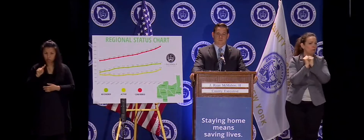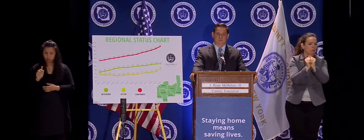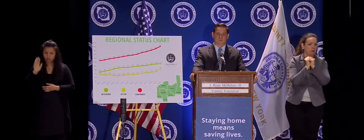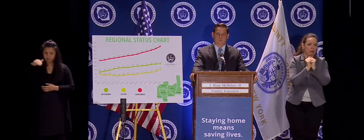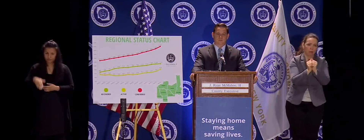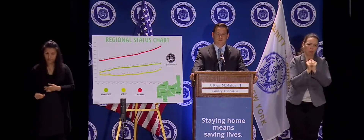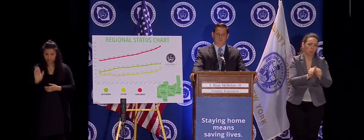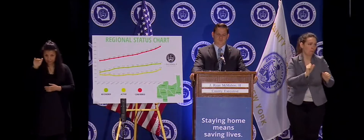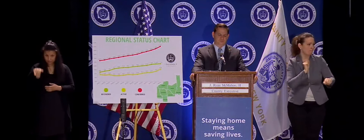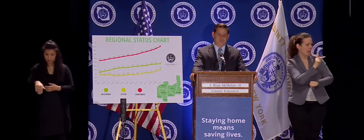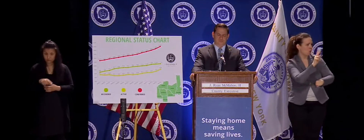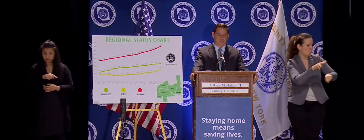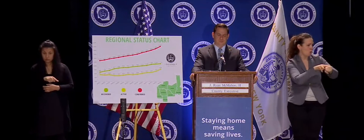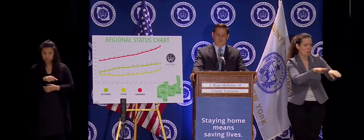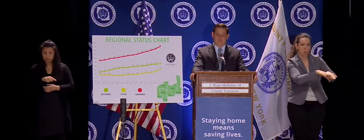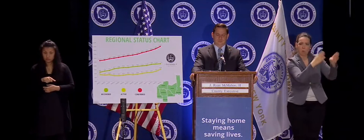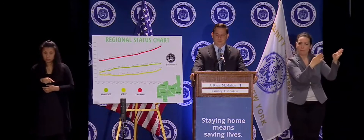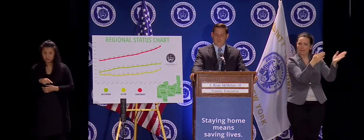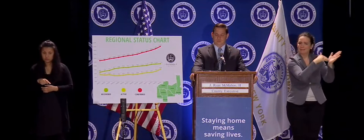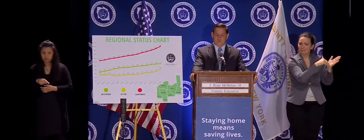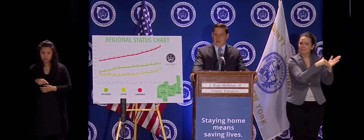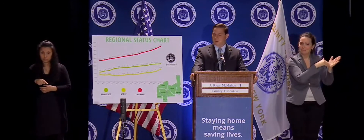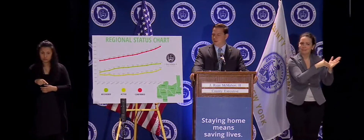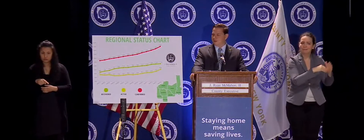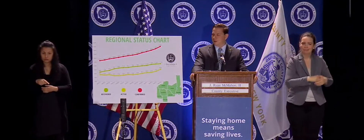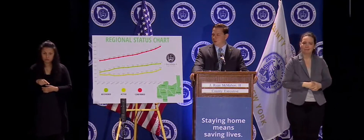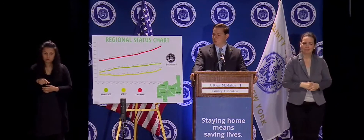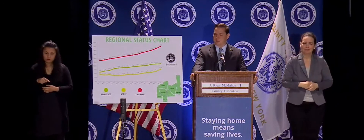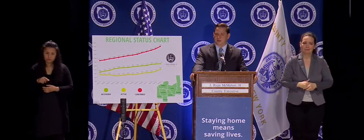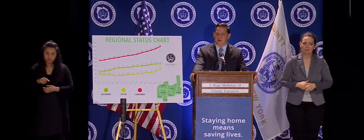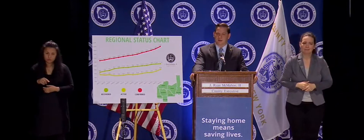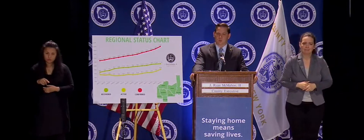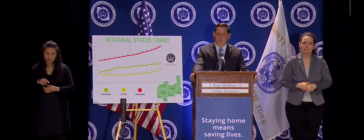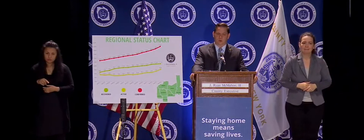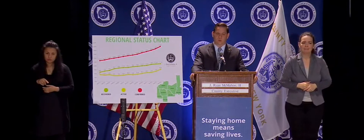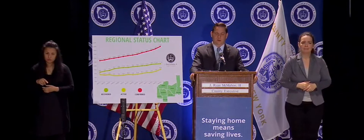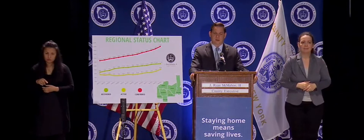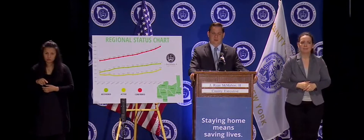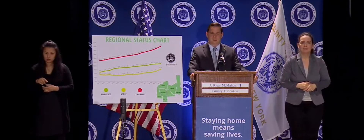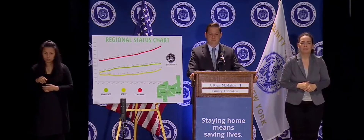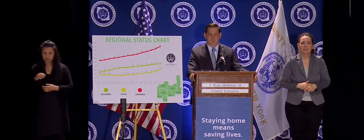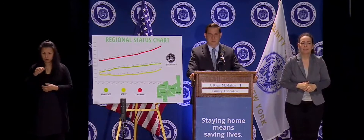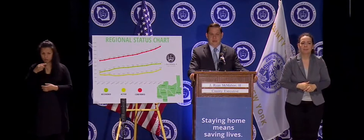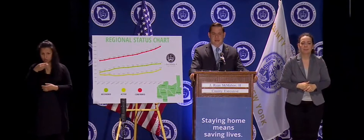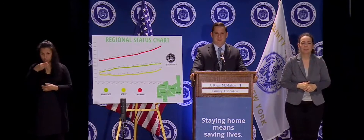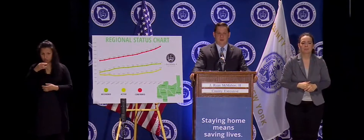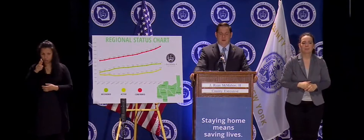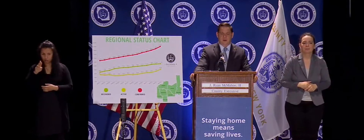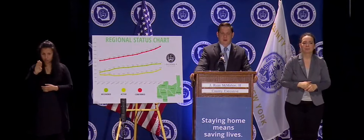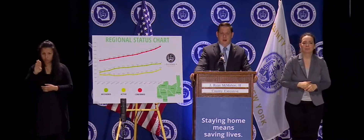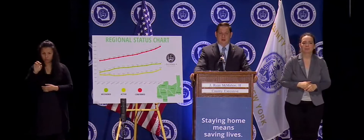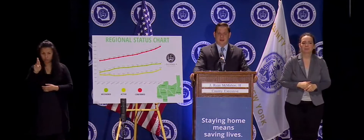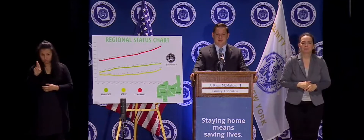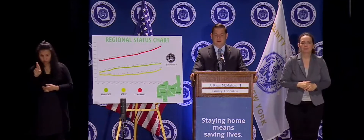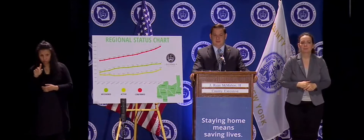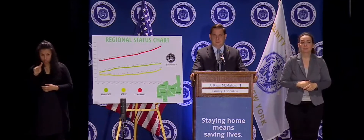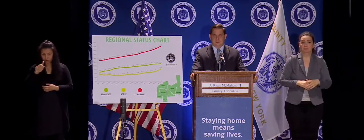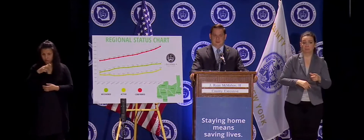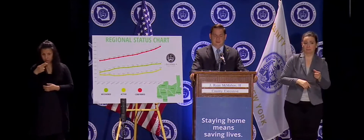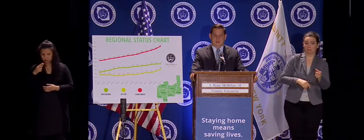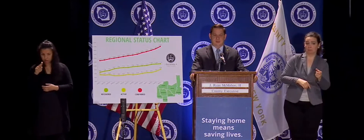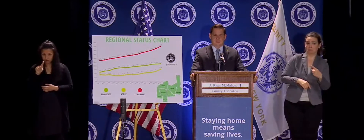back Onondaga County if we're being graded regionally? I don't think so. I think we're really the anchor. Our